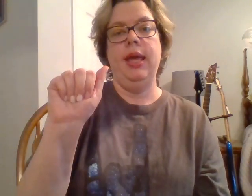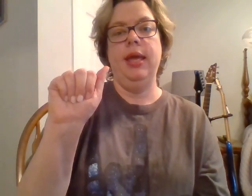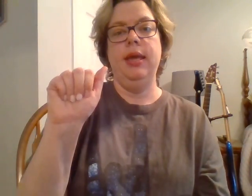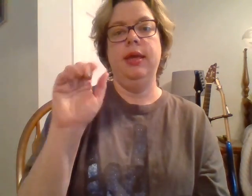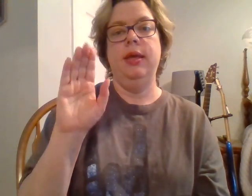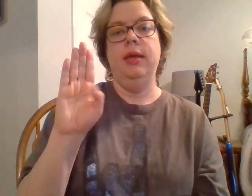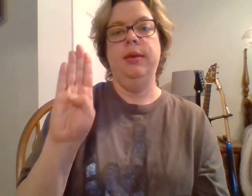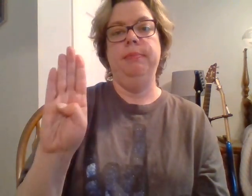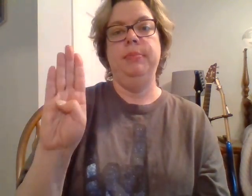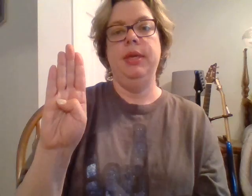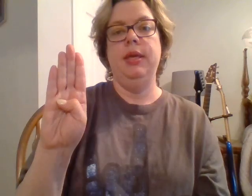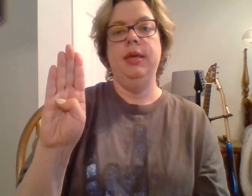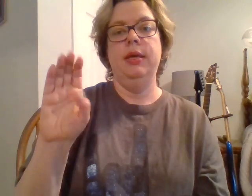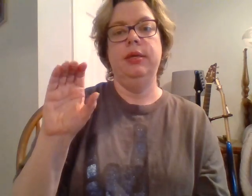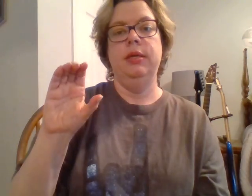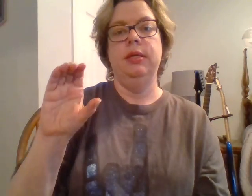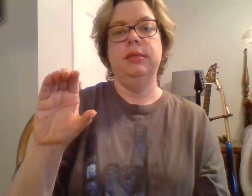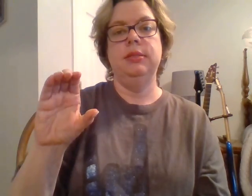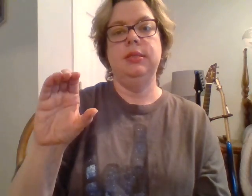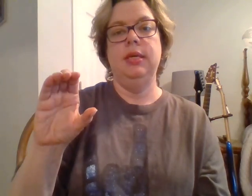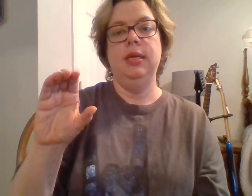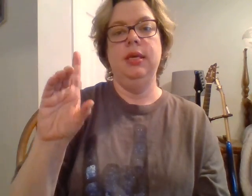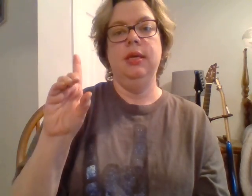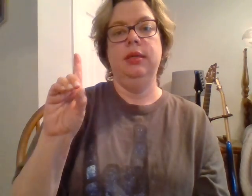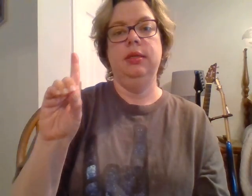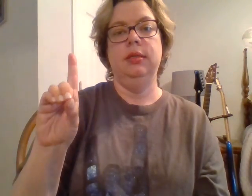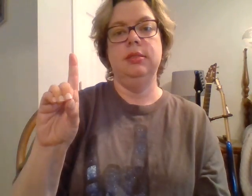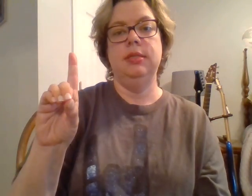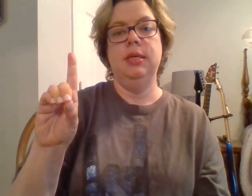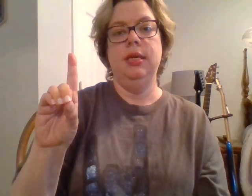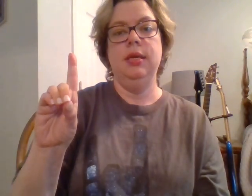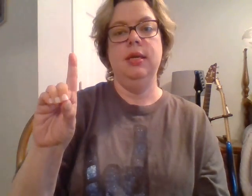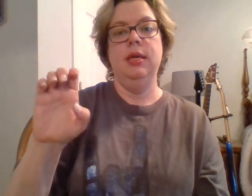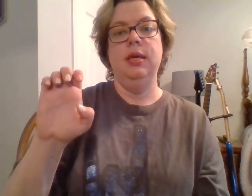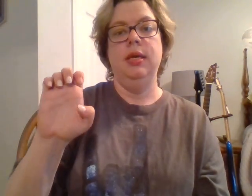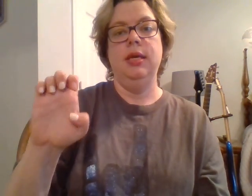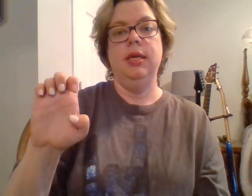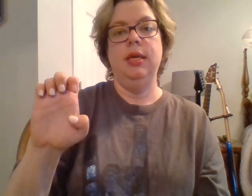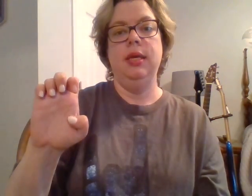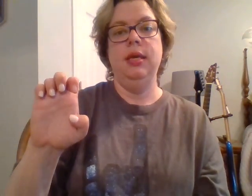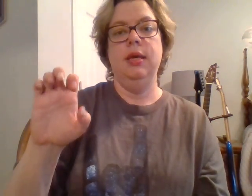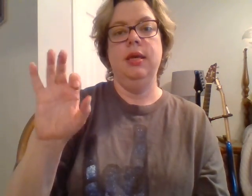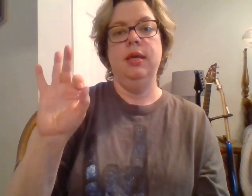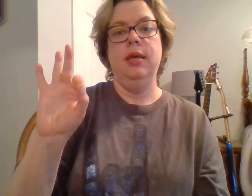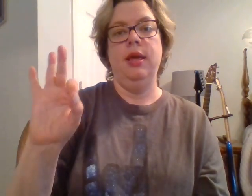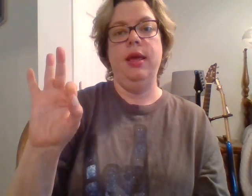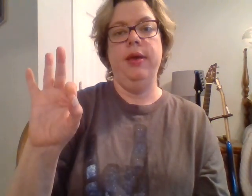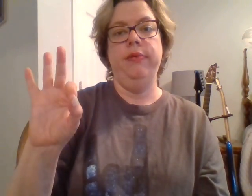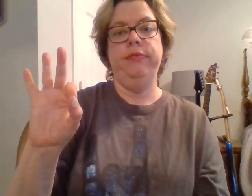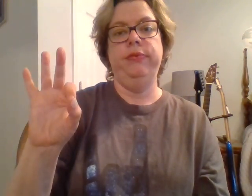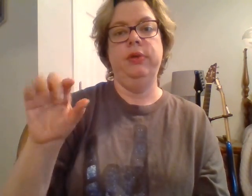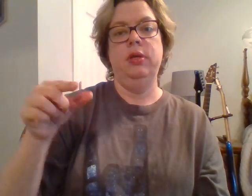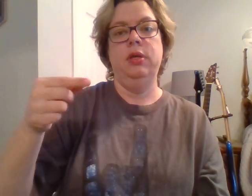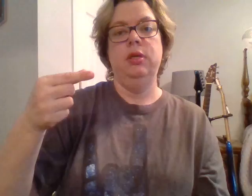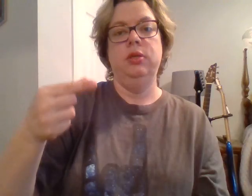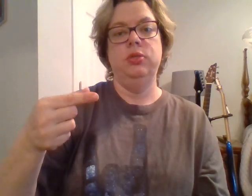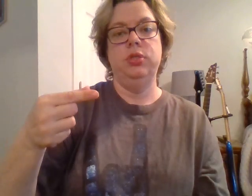A, B, C, D, E, F,